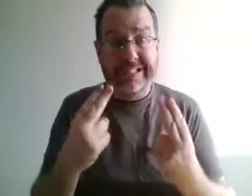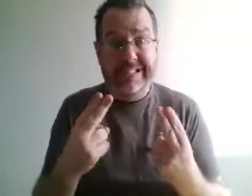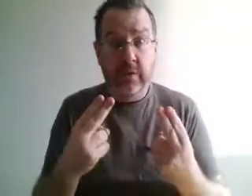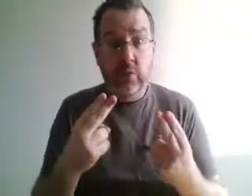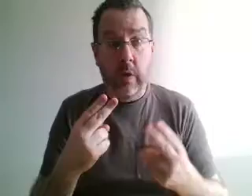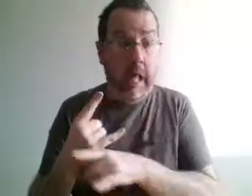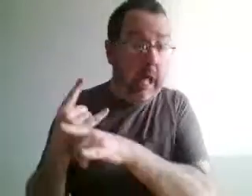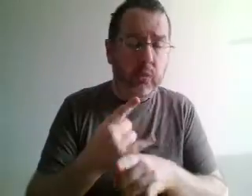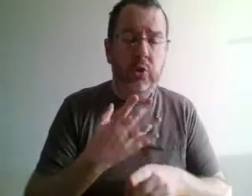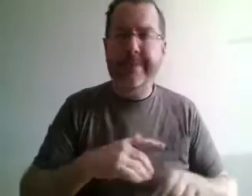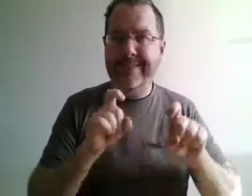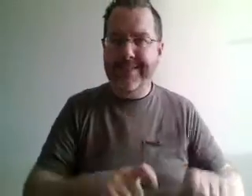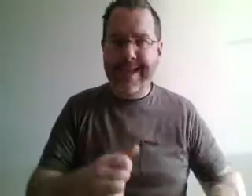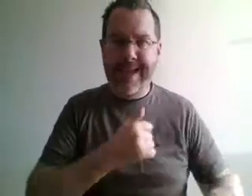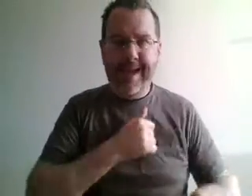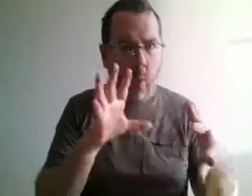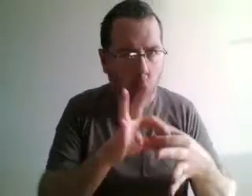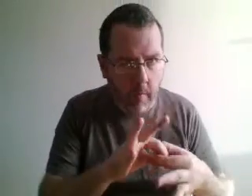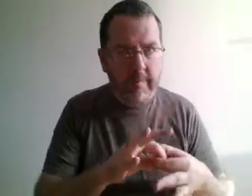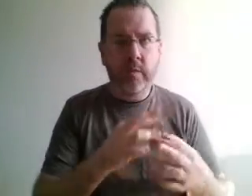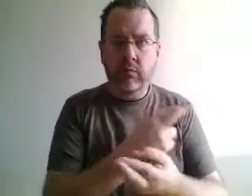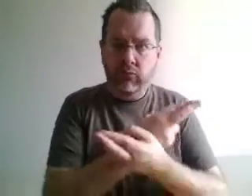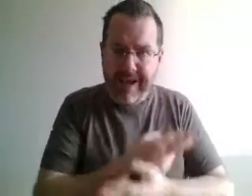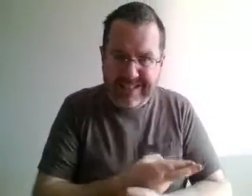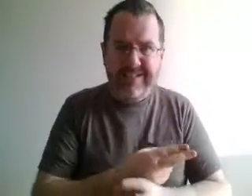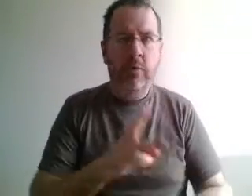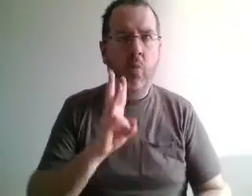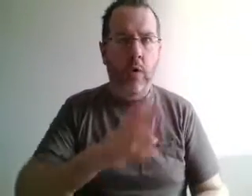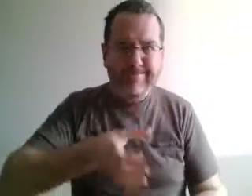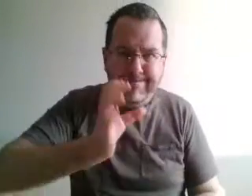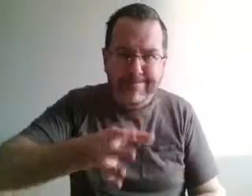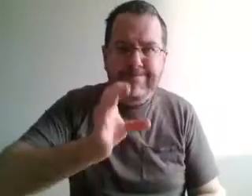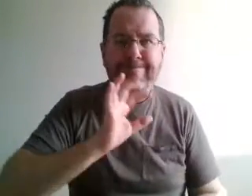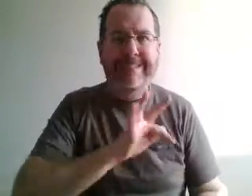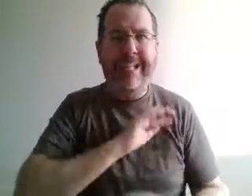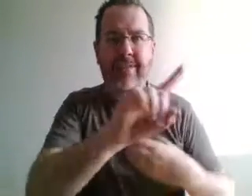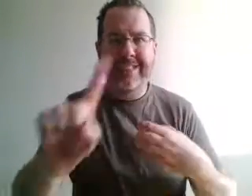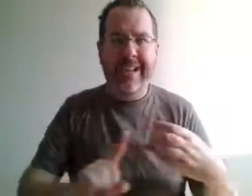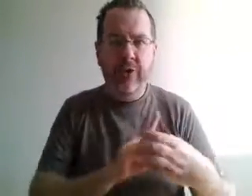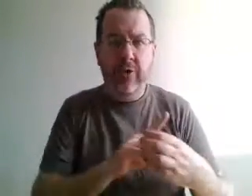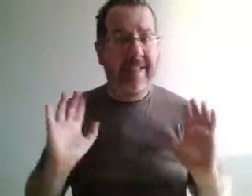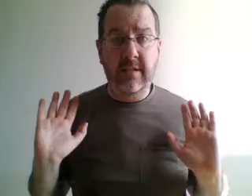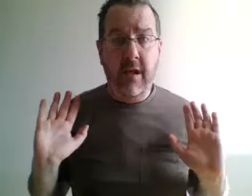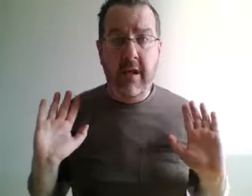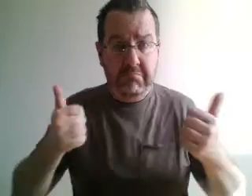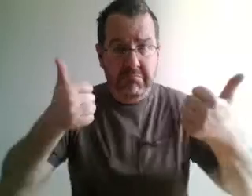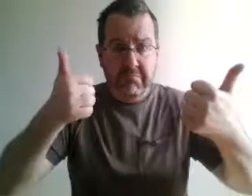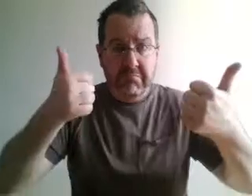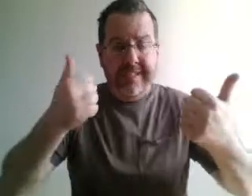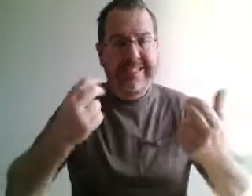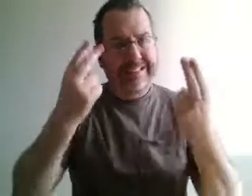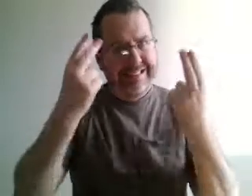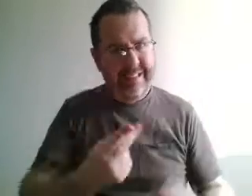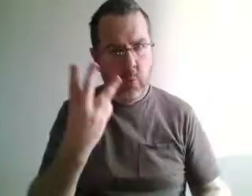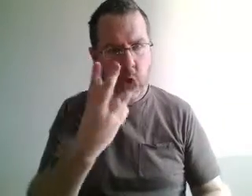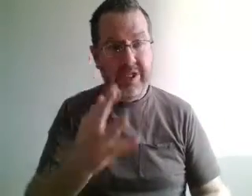at home and rest and fluids and practice self-isolation. They absolutely need to watch out for if they start to get